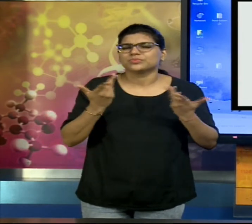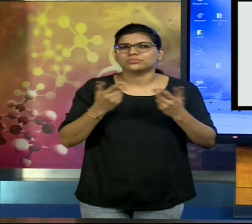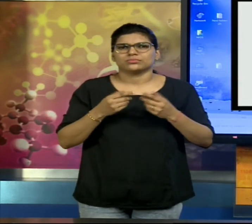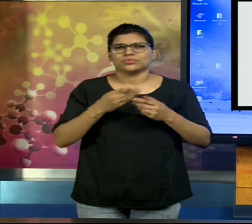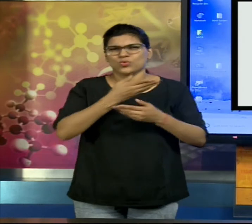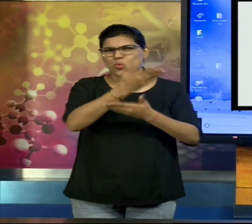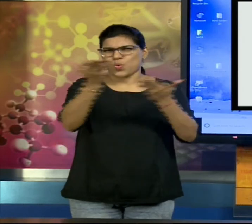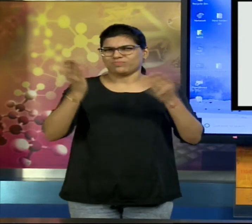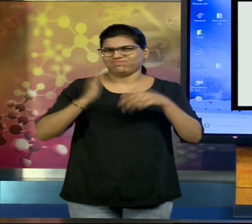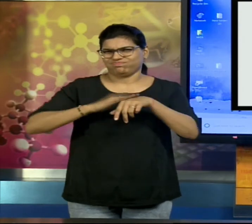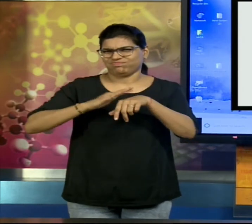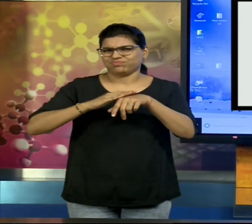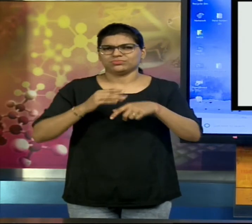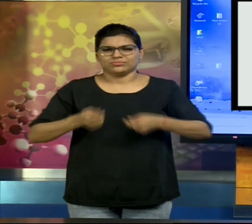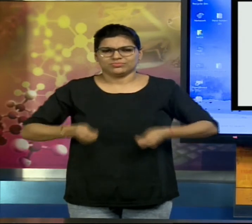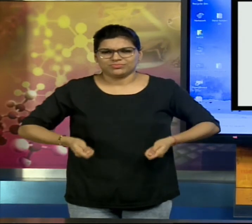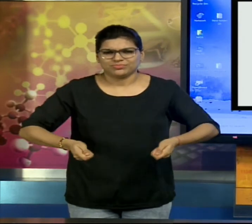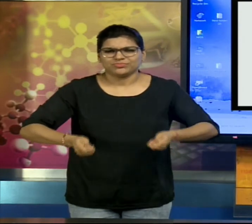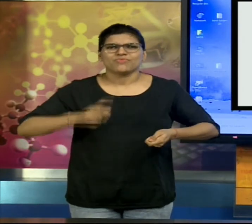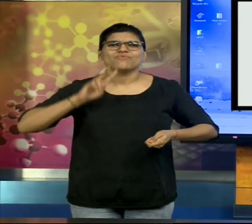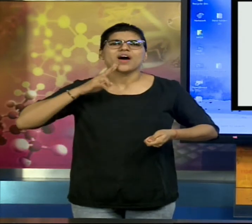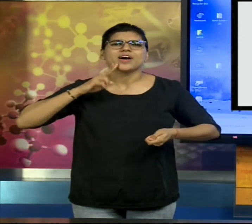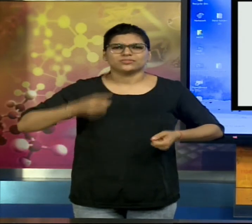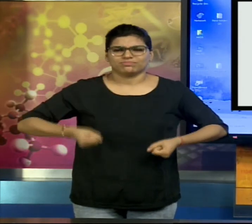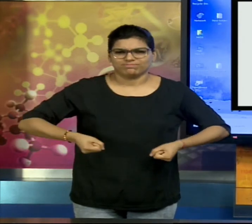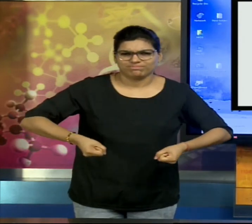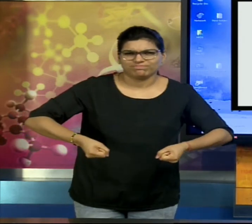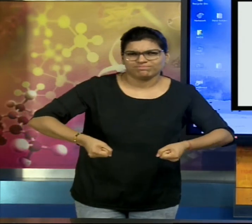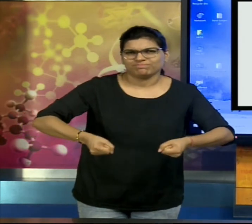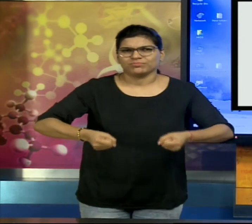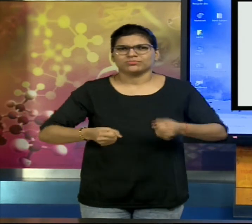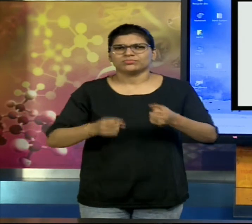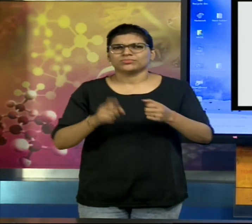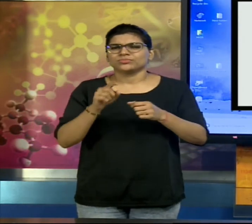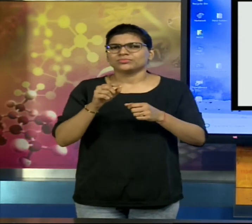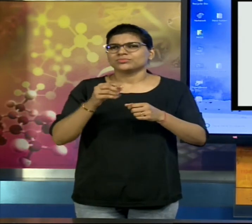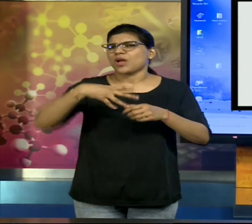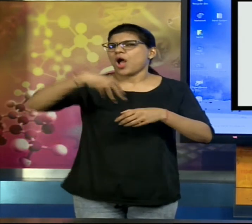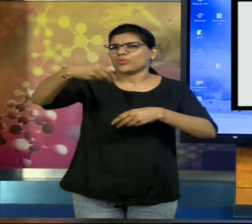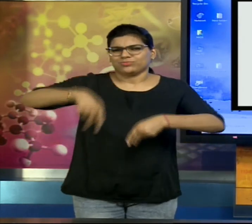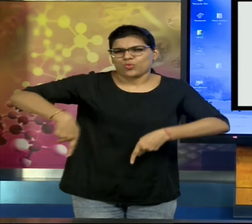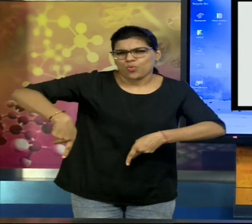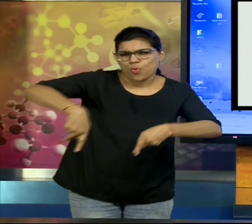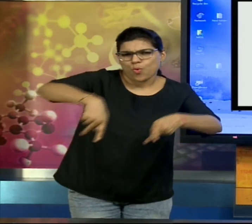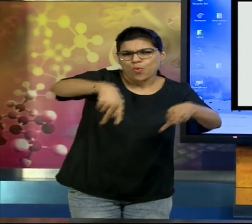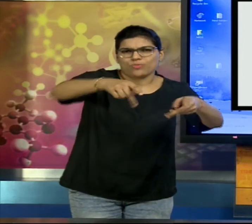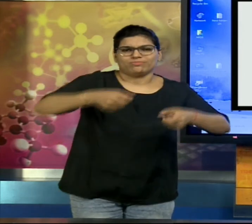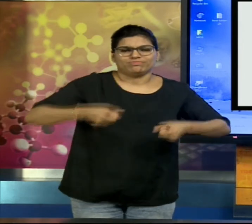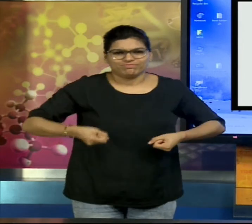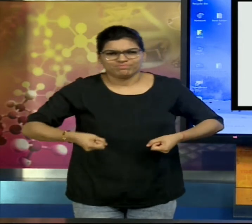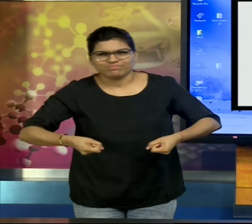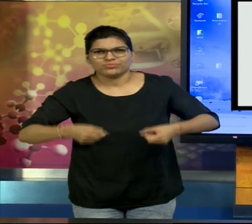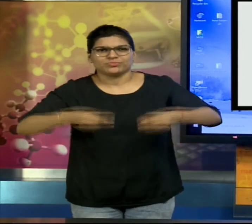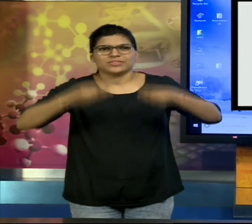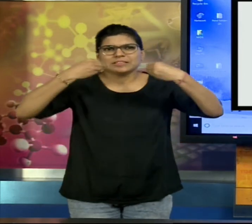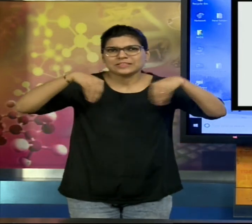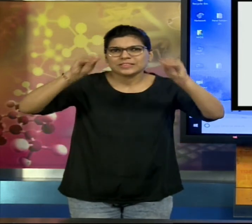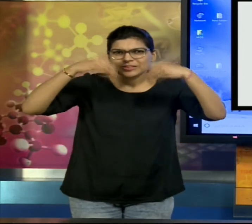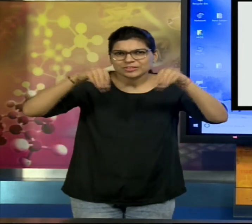In this picture, you can see the hawker. You all have seen this picture, or in